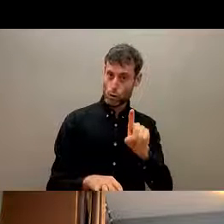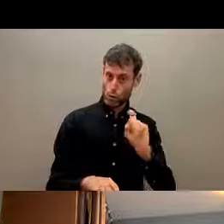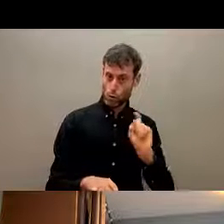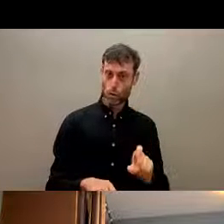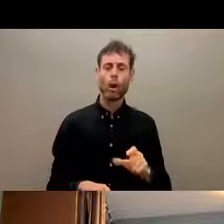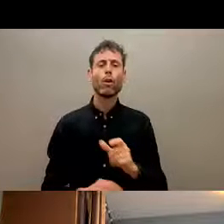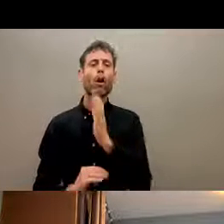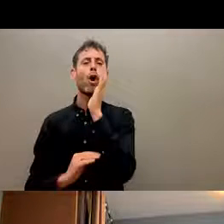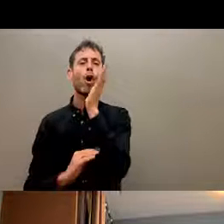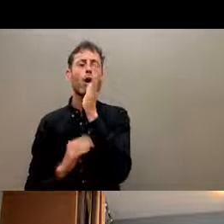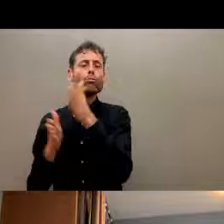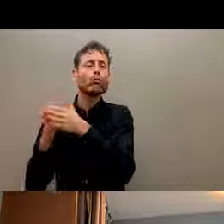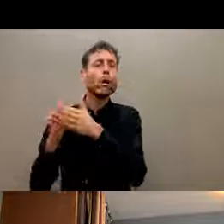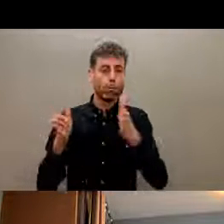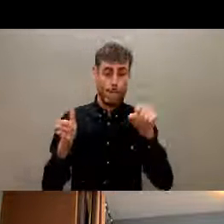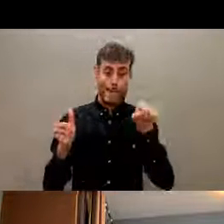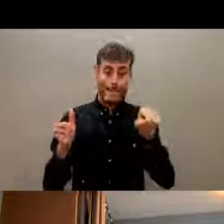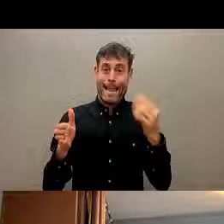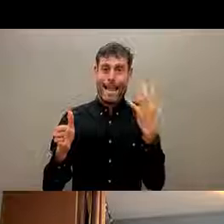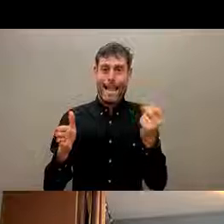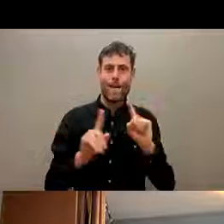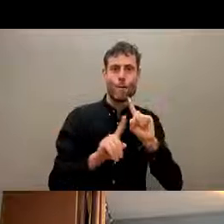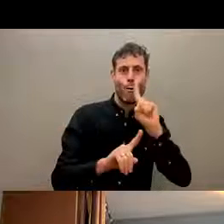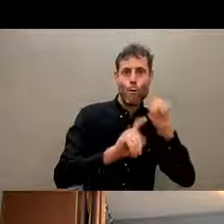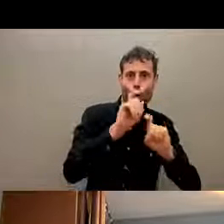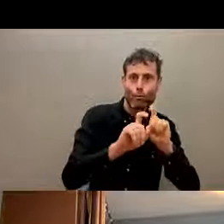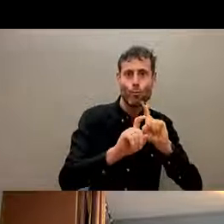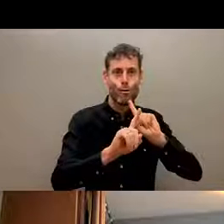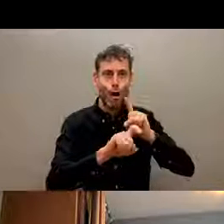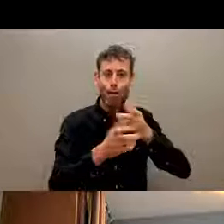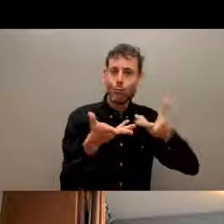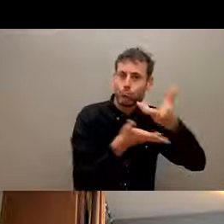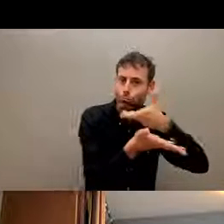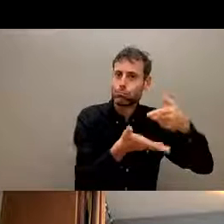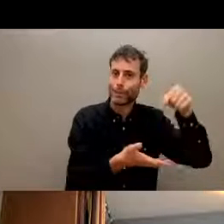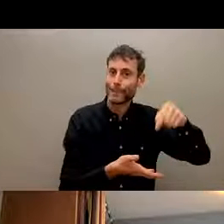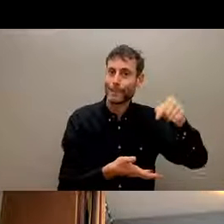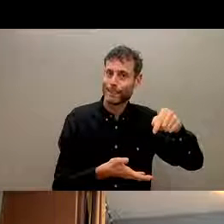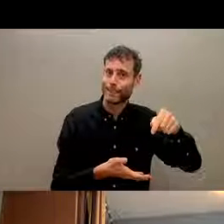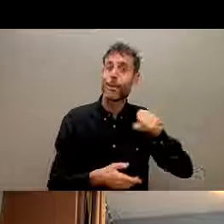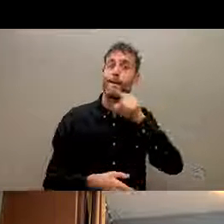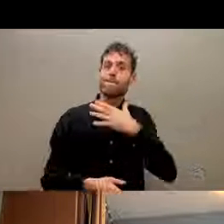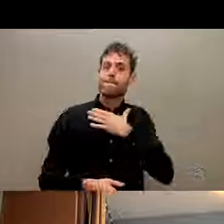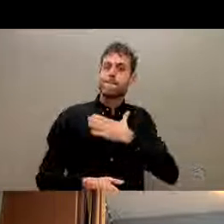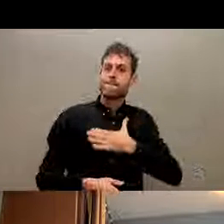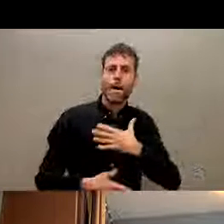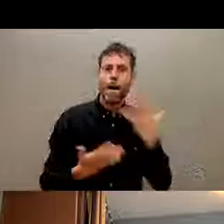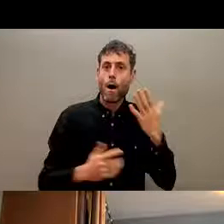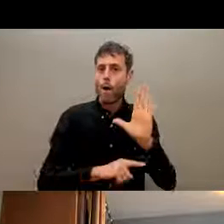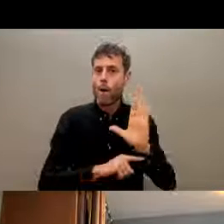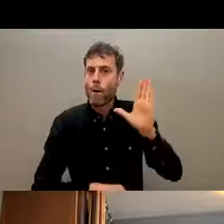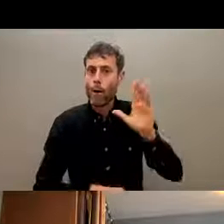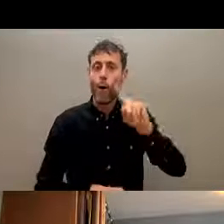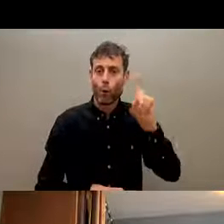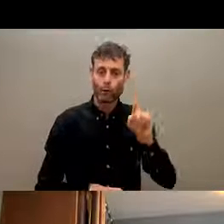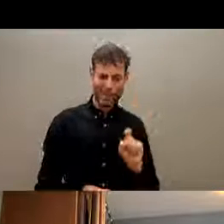question sections for most of our sessions. And you can put your hand up there to ask those questions. So we'd